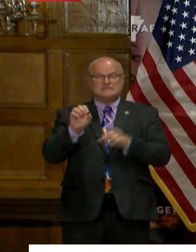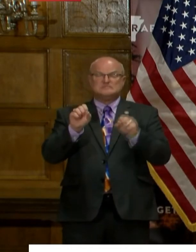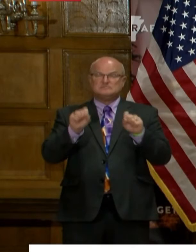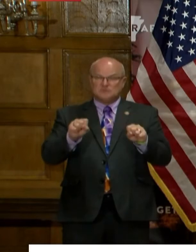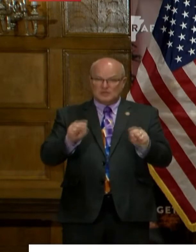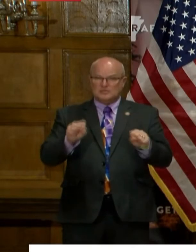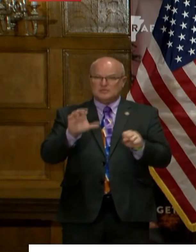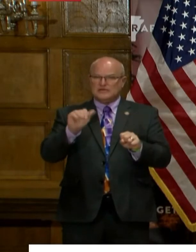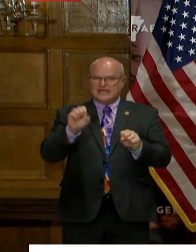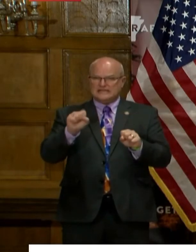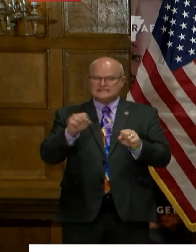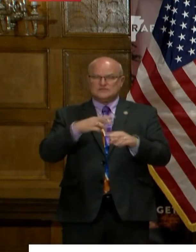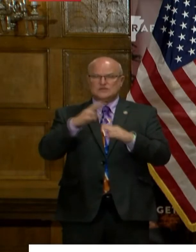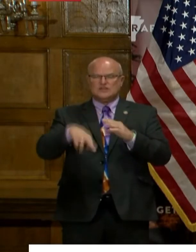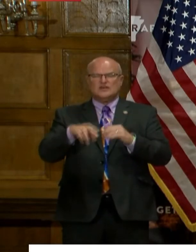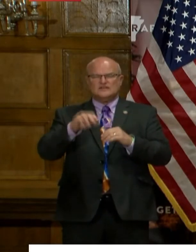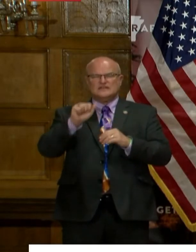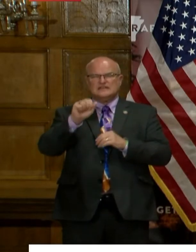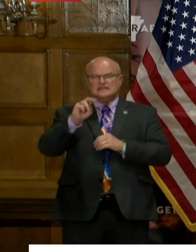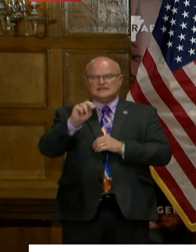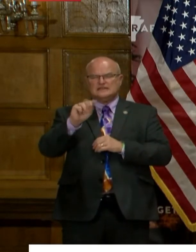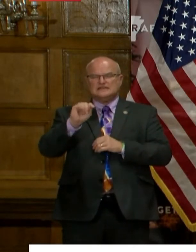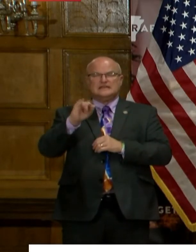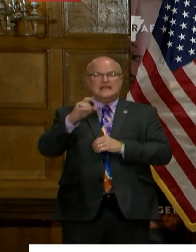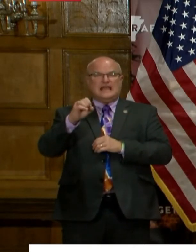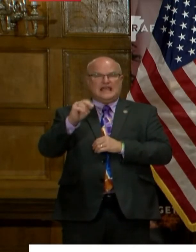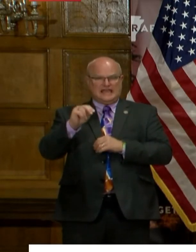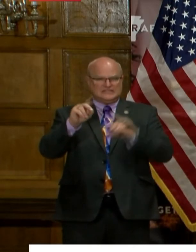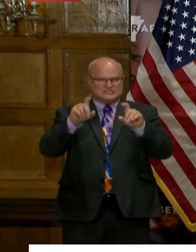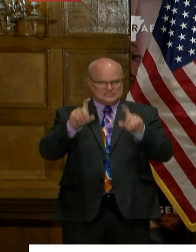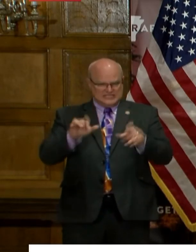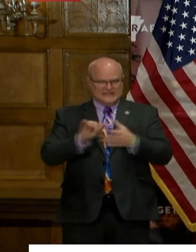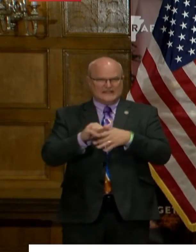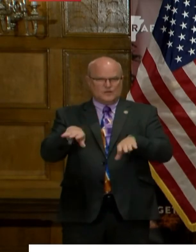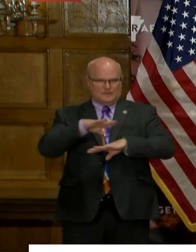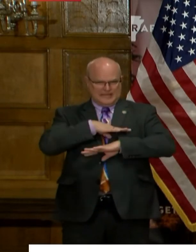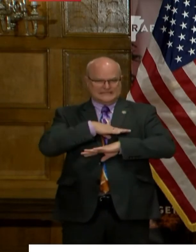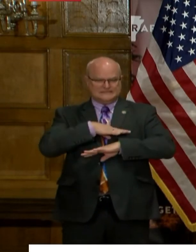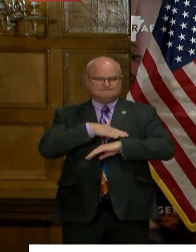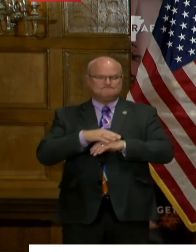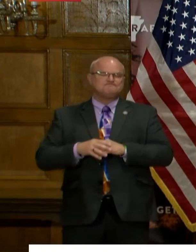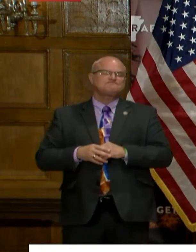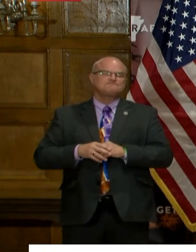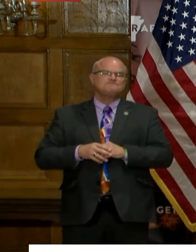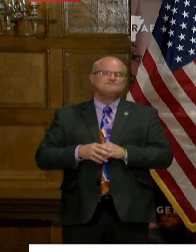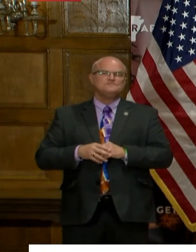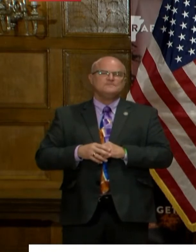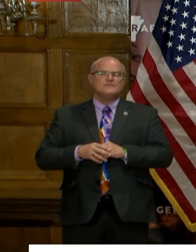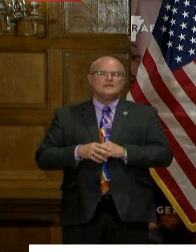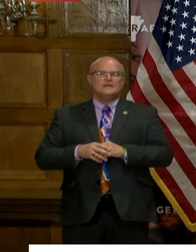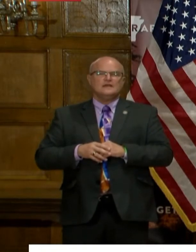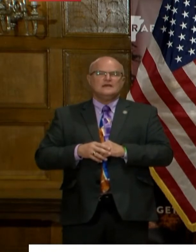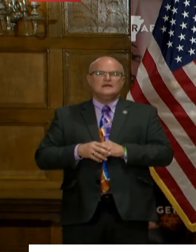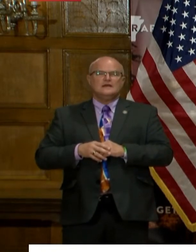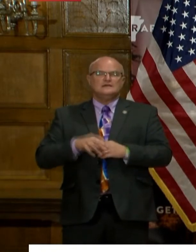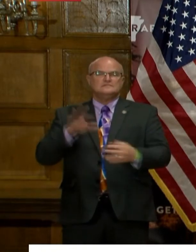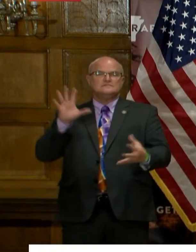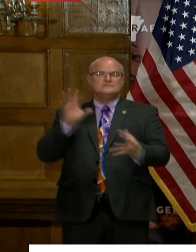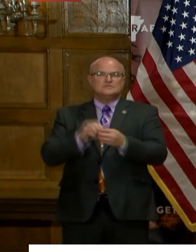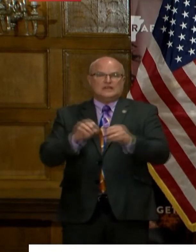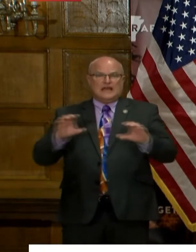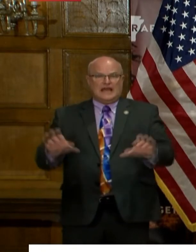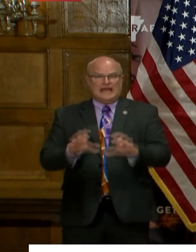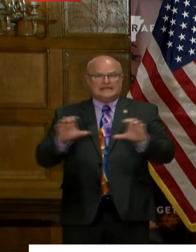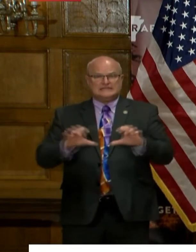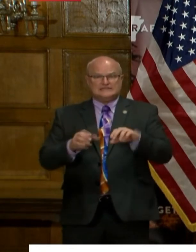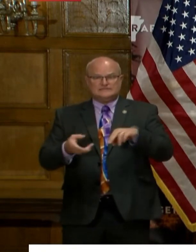probable cases as a result of antigen or other criteria that was met. The Total active cases